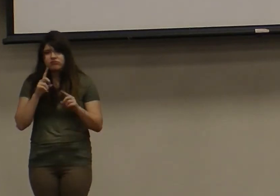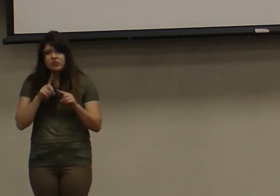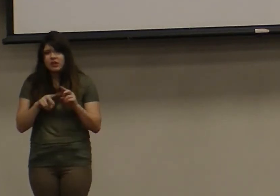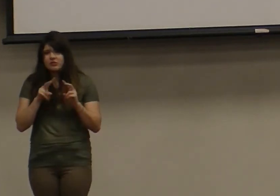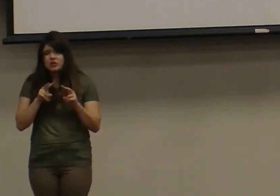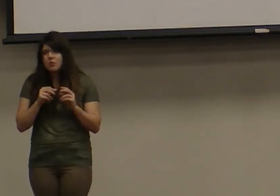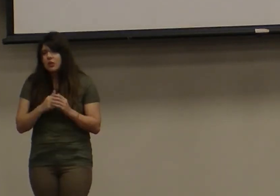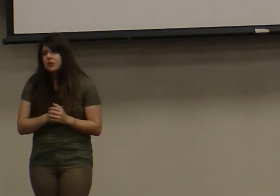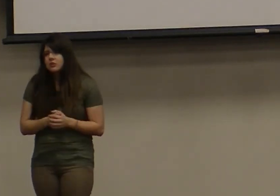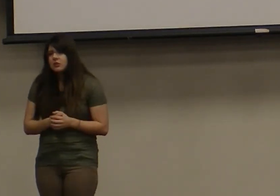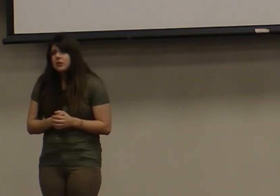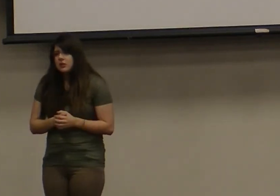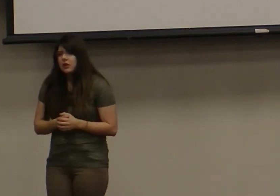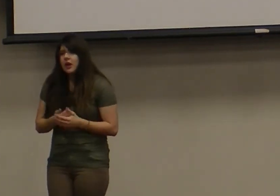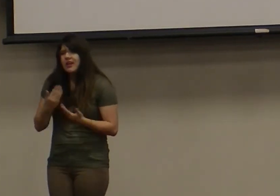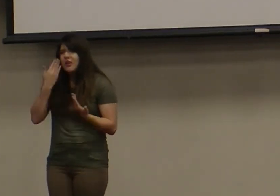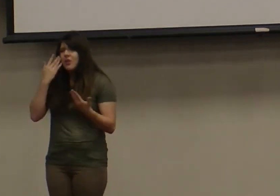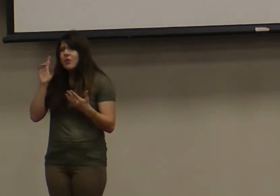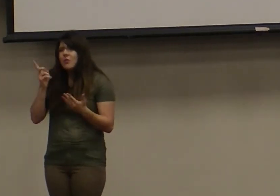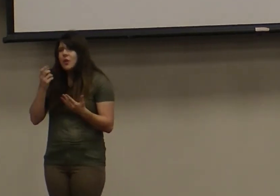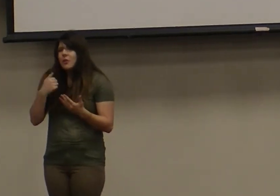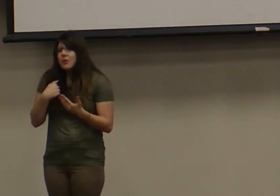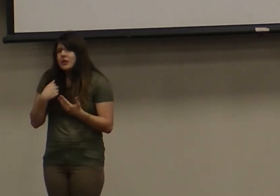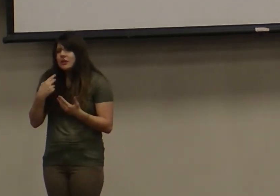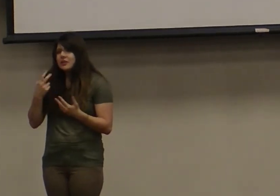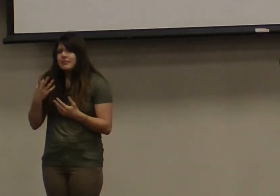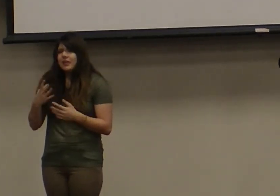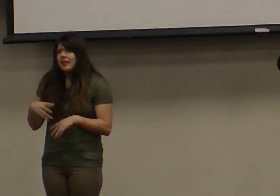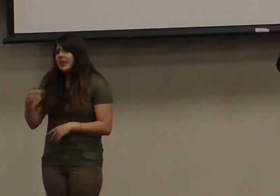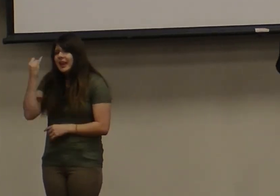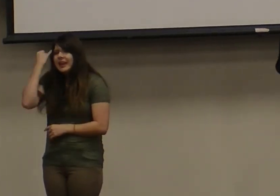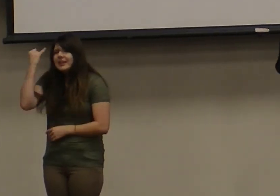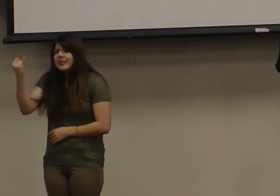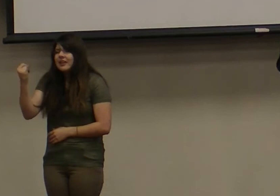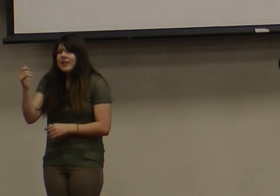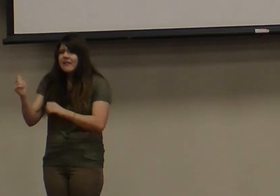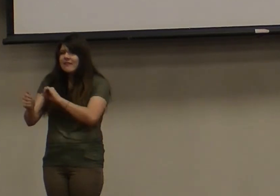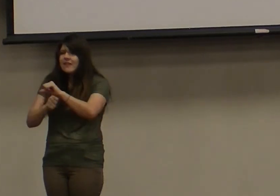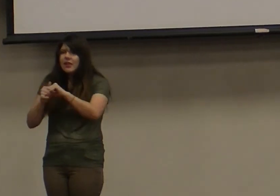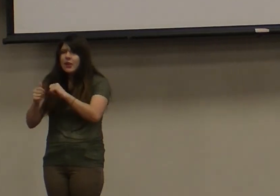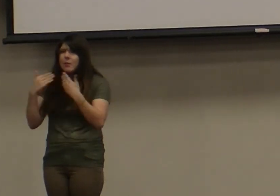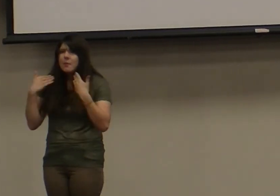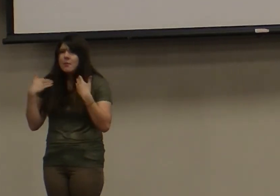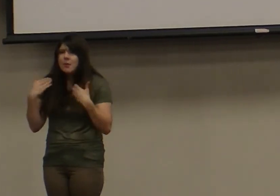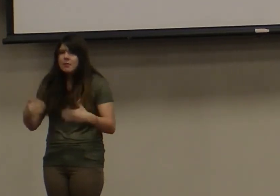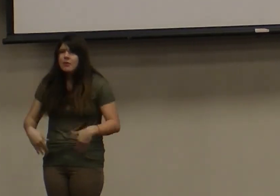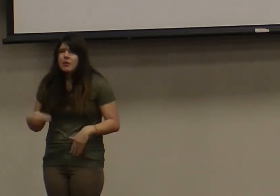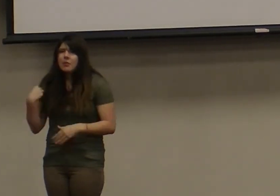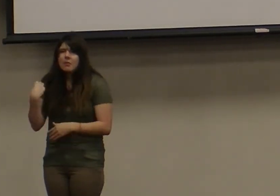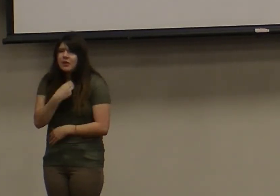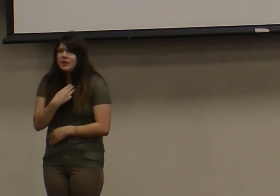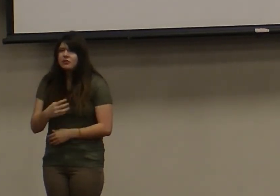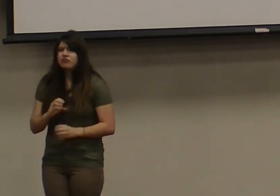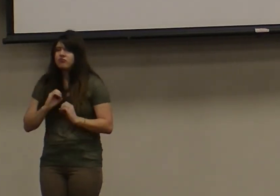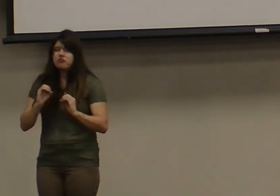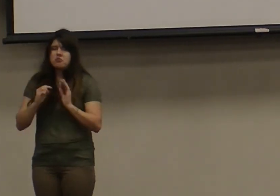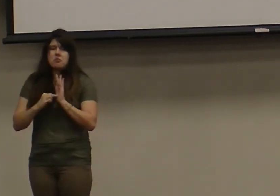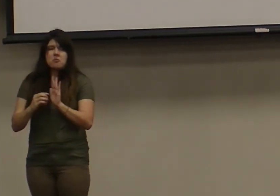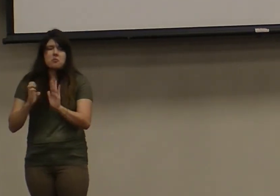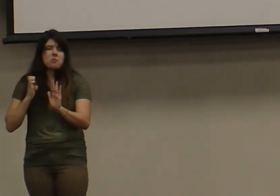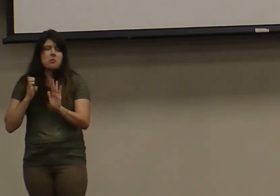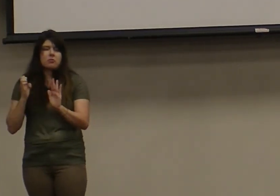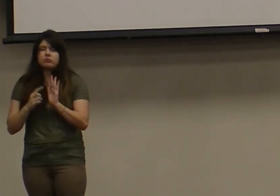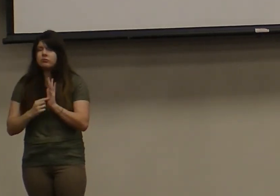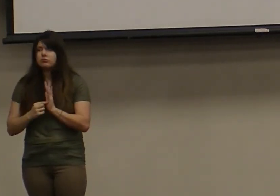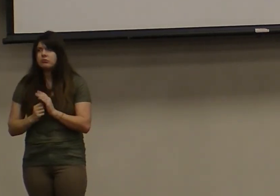I don't know where we got the impression that the fellow body members should show absolutely no emotion. That's not true in the